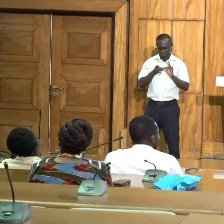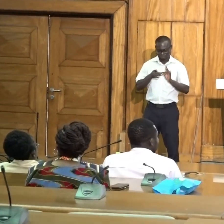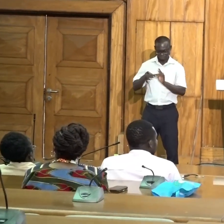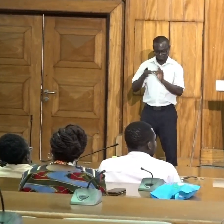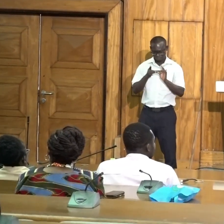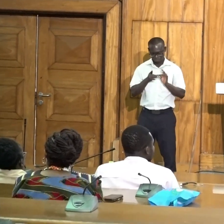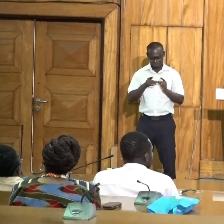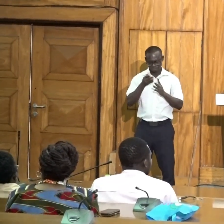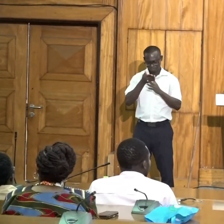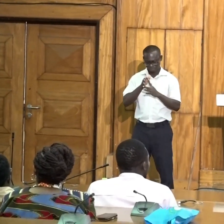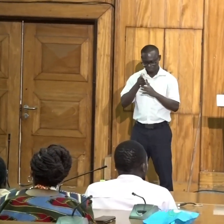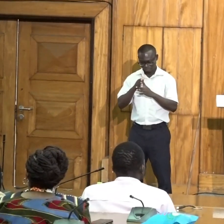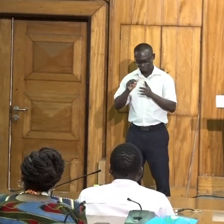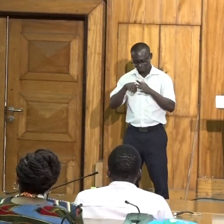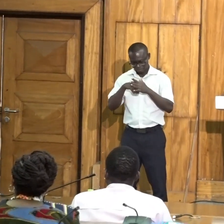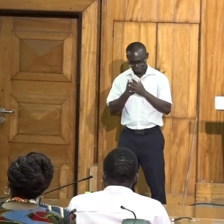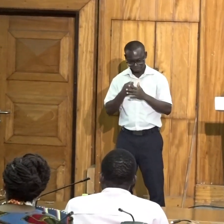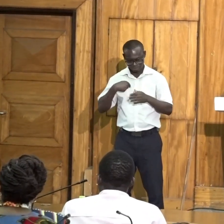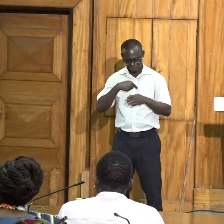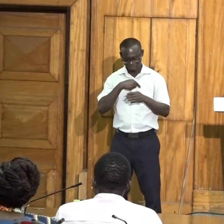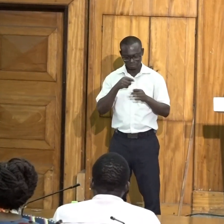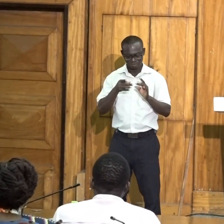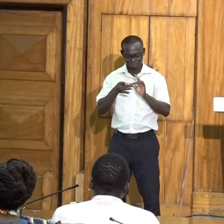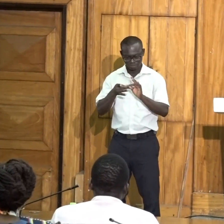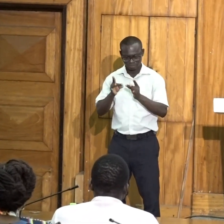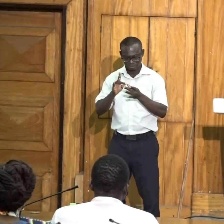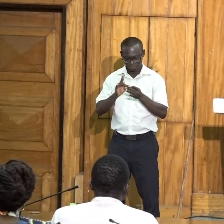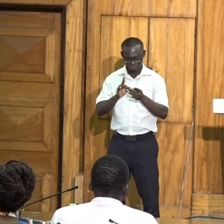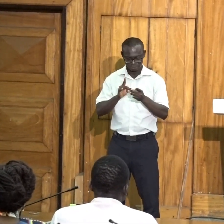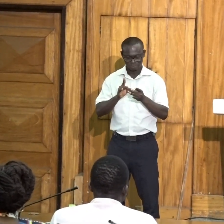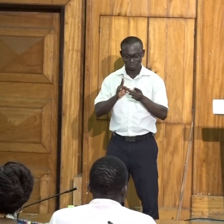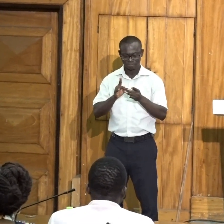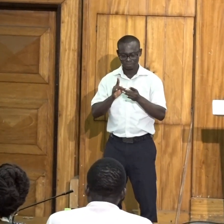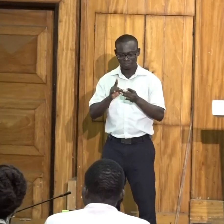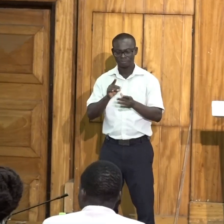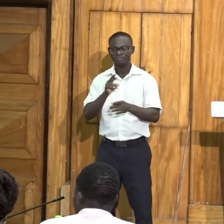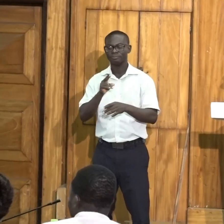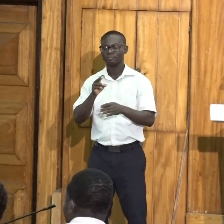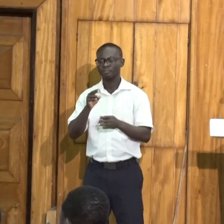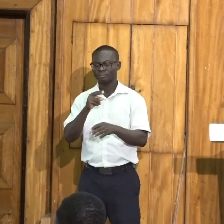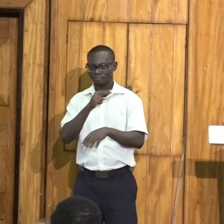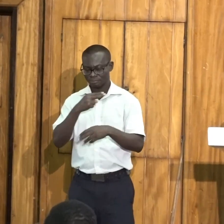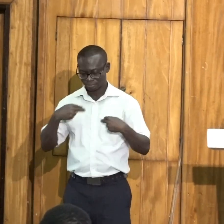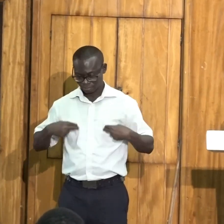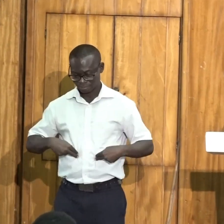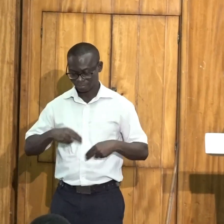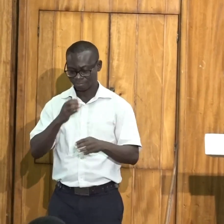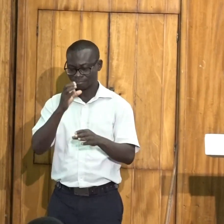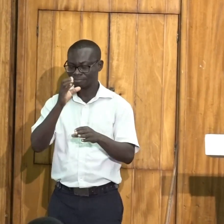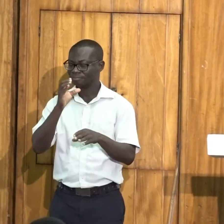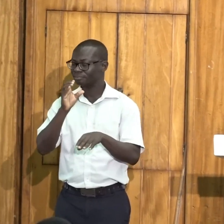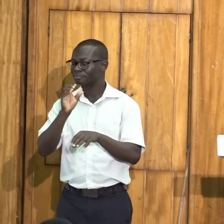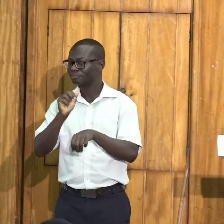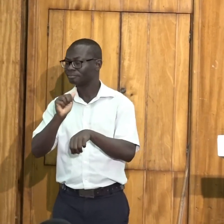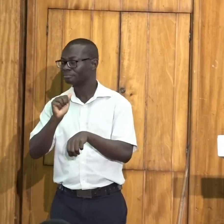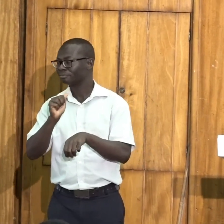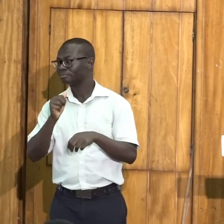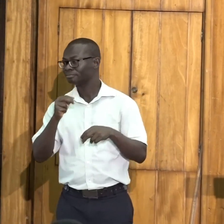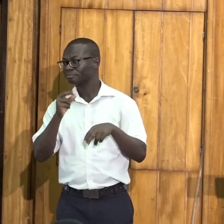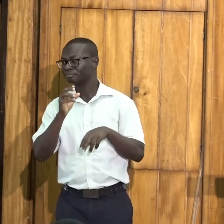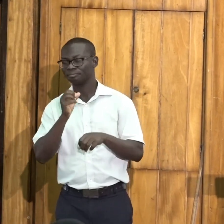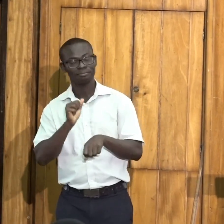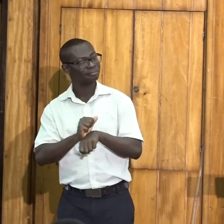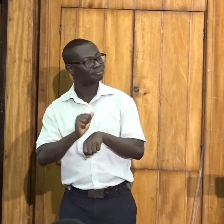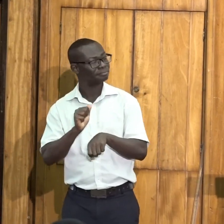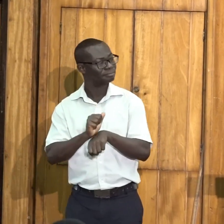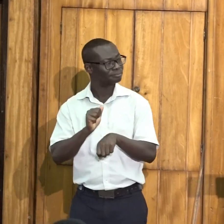terms of how we're engaging and trying to close the gap between healthcare workers, the health system, and communities. If we have time, we will play the